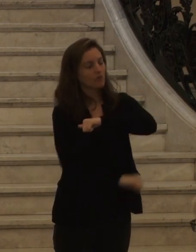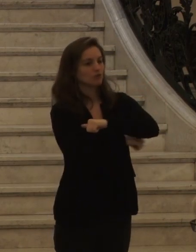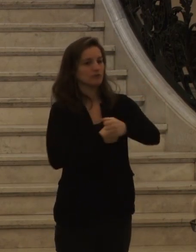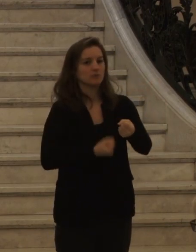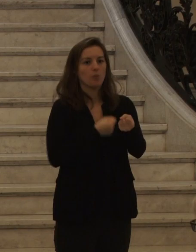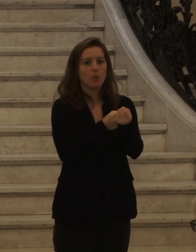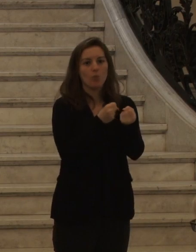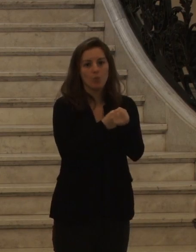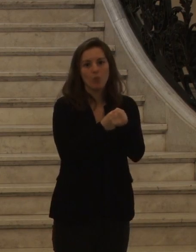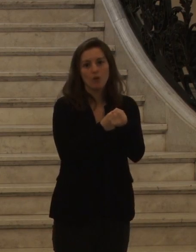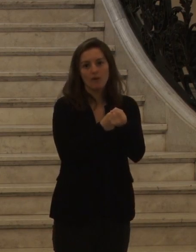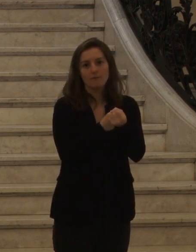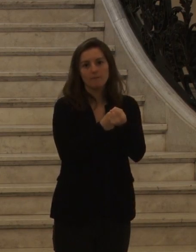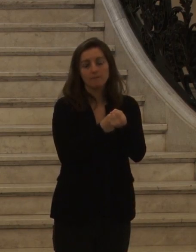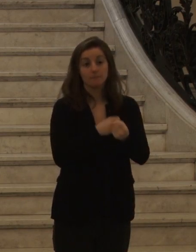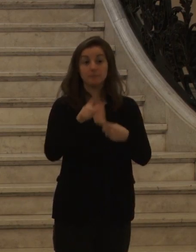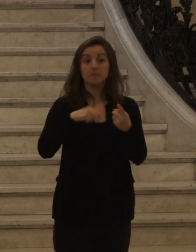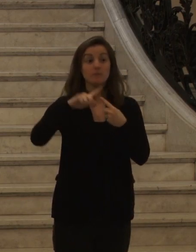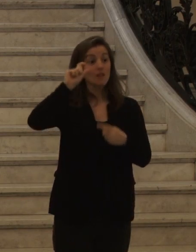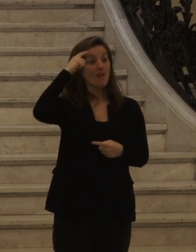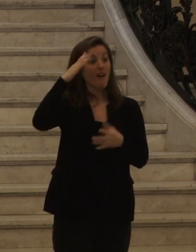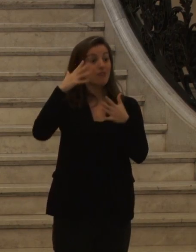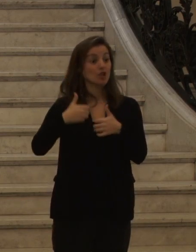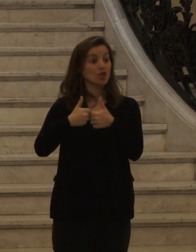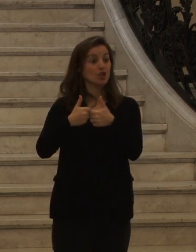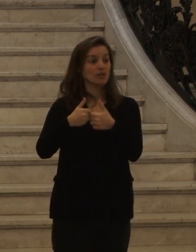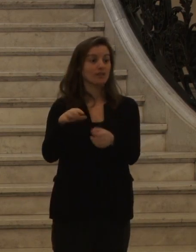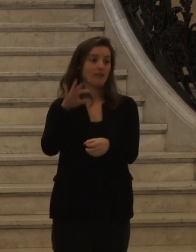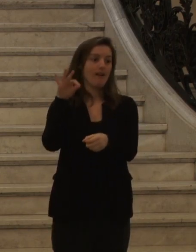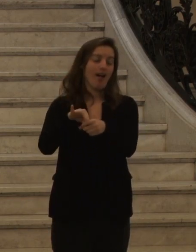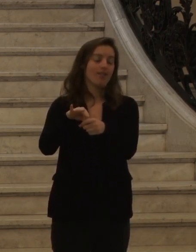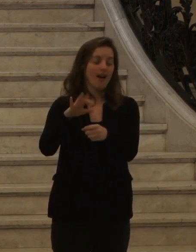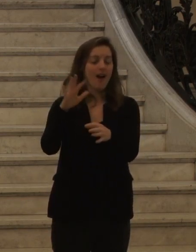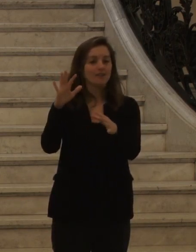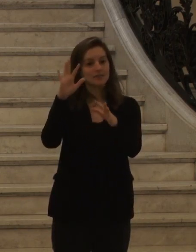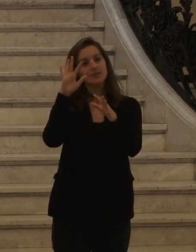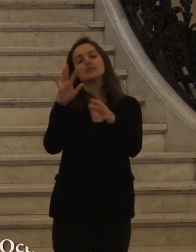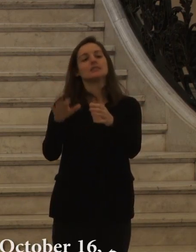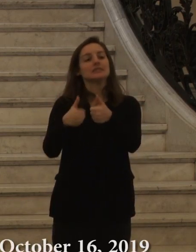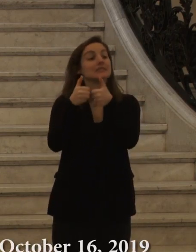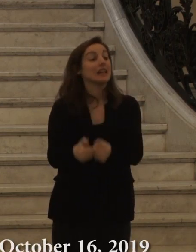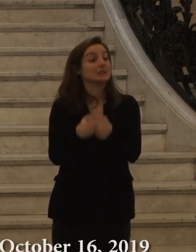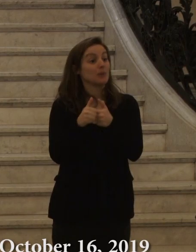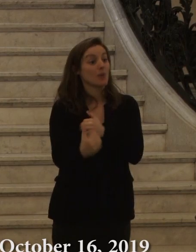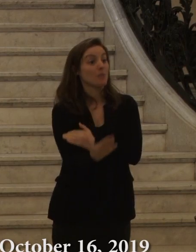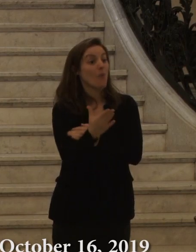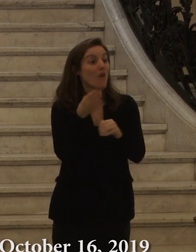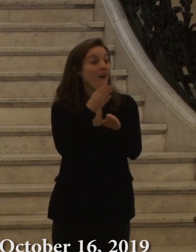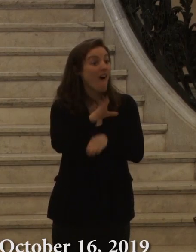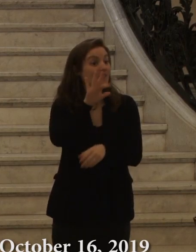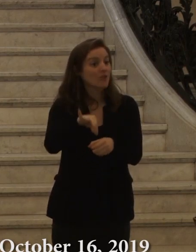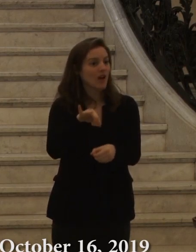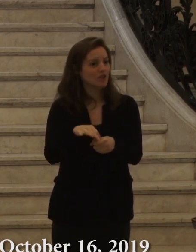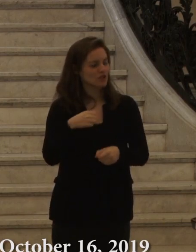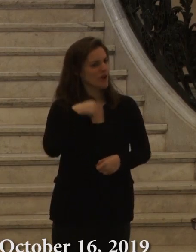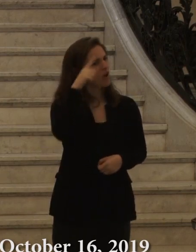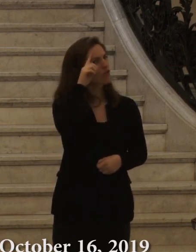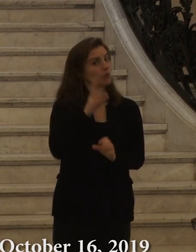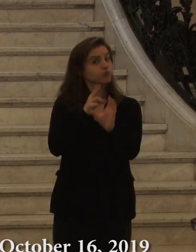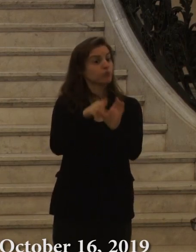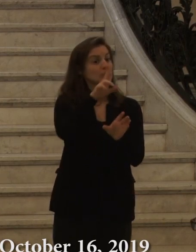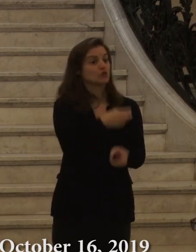support. When the governor texted me, the governor-elect texted me the morning after the election, which I thought was to come onto his transition